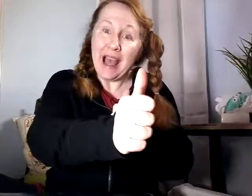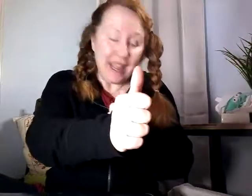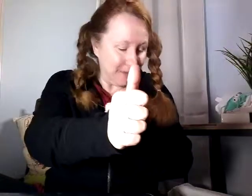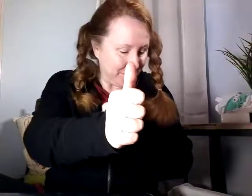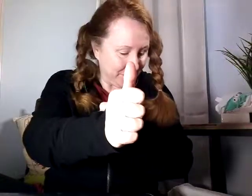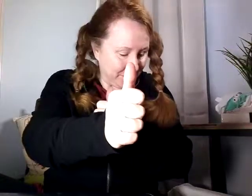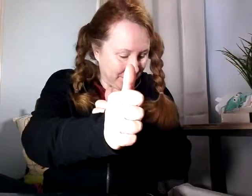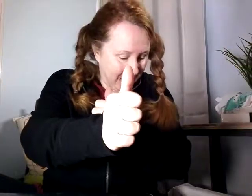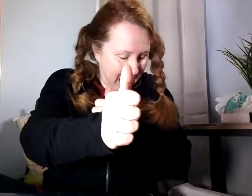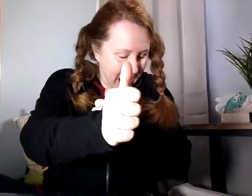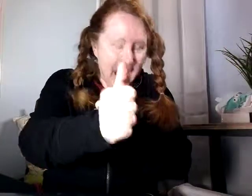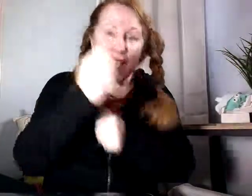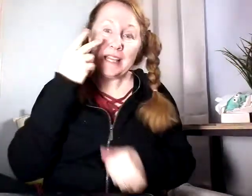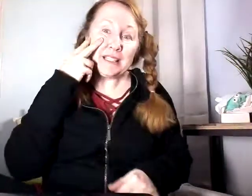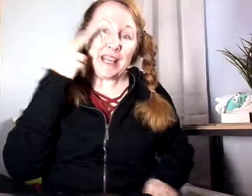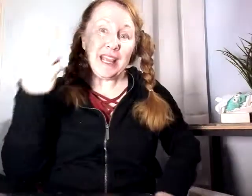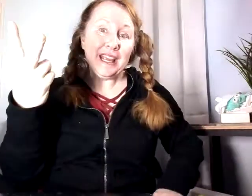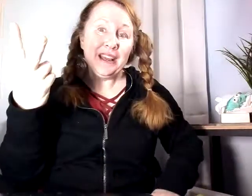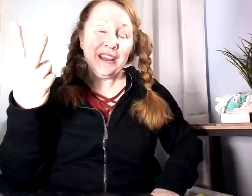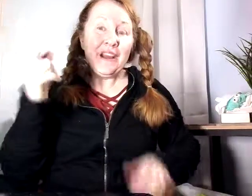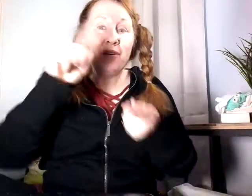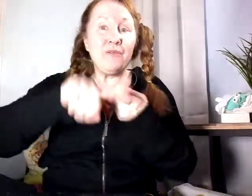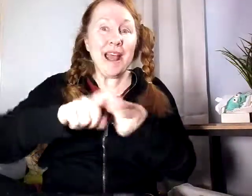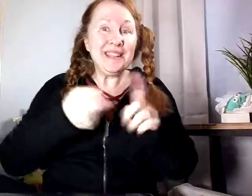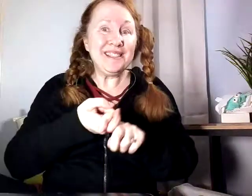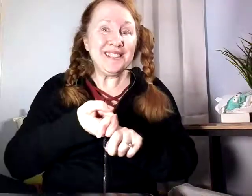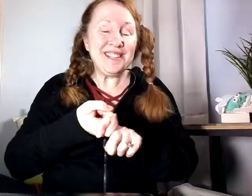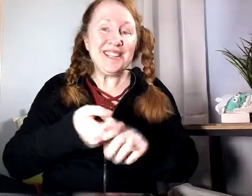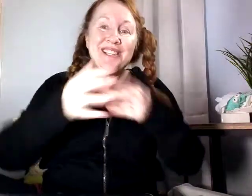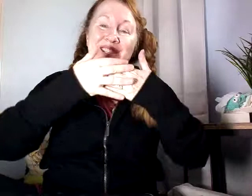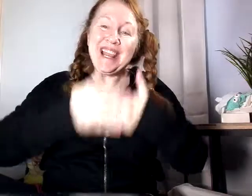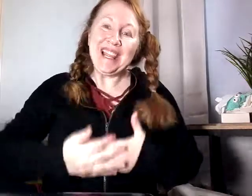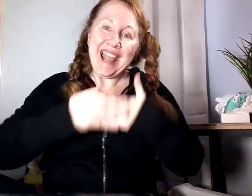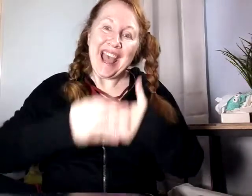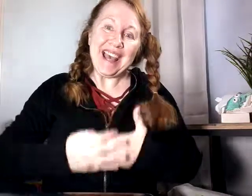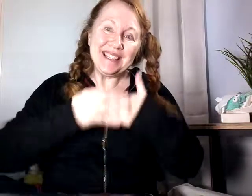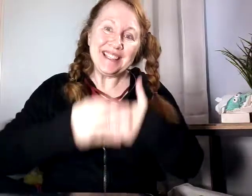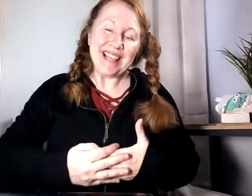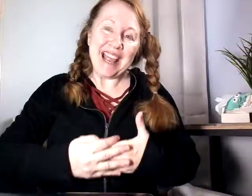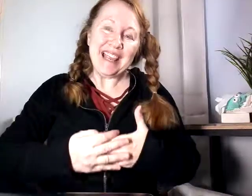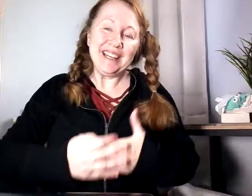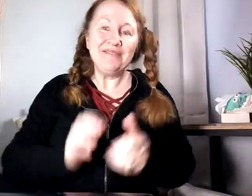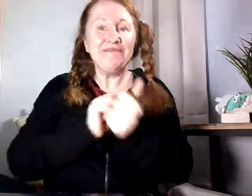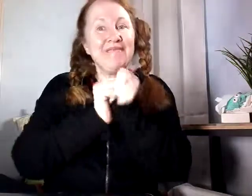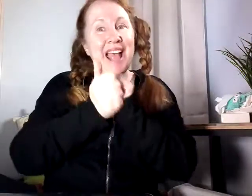by. I see friends shaking hands, saying, how